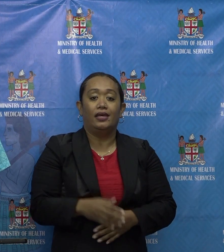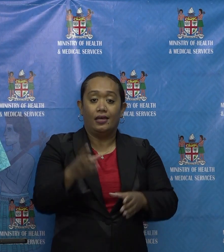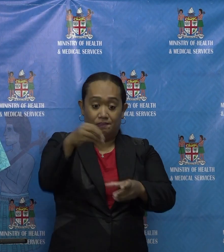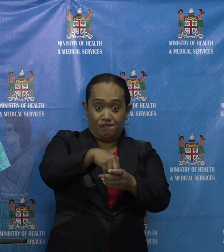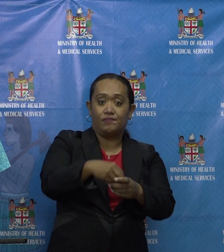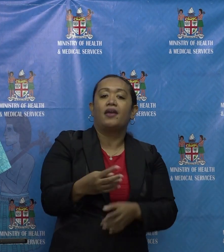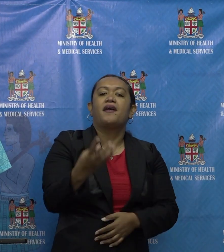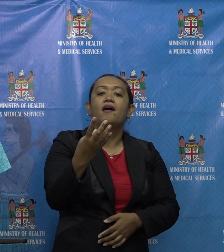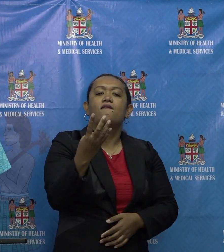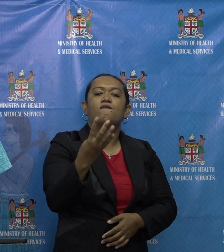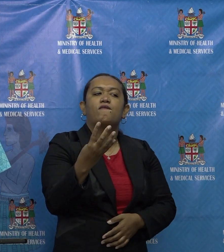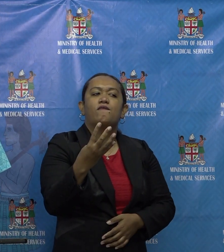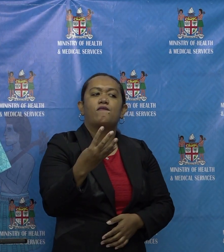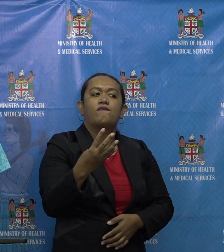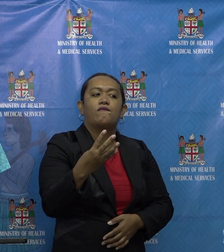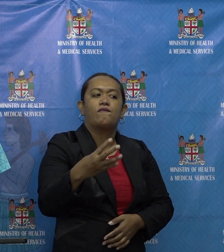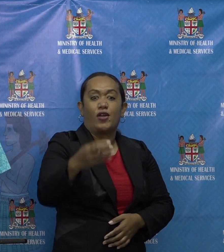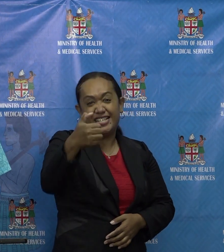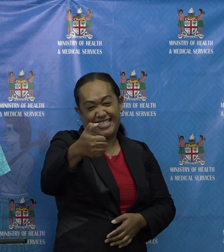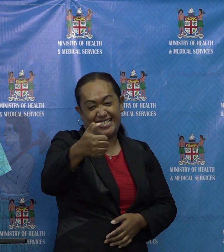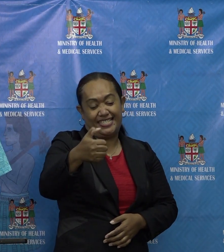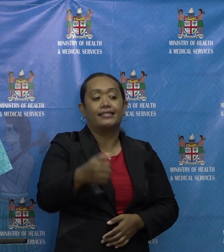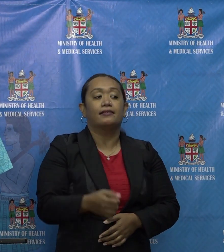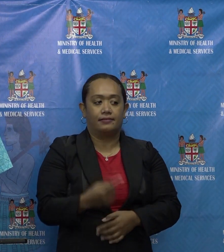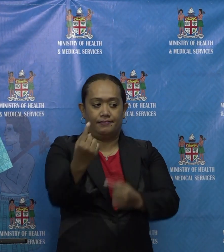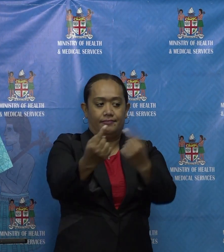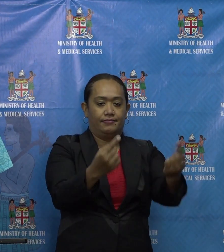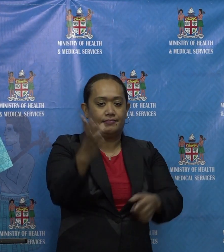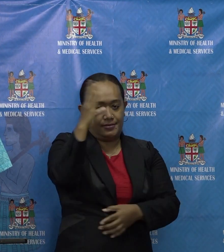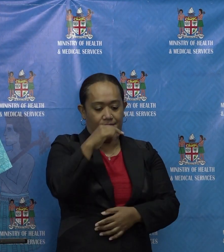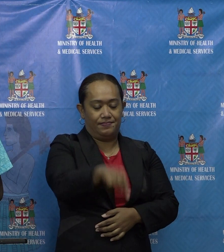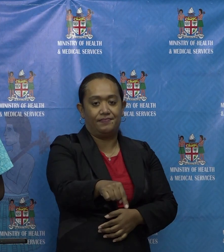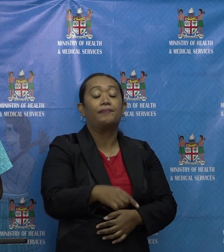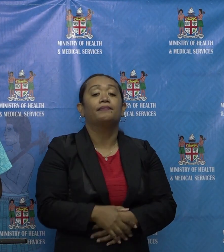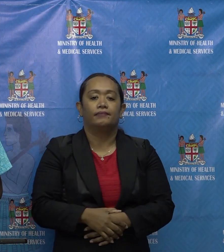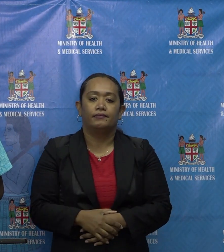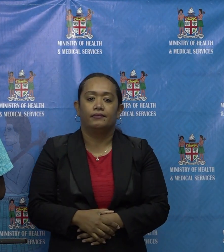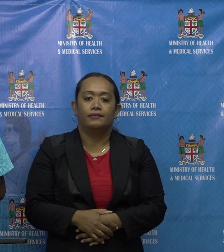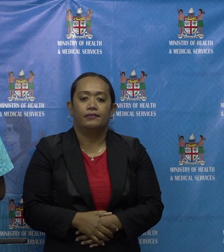positive cases in 4 community isolation facilities.